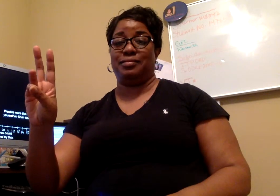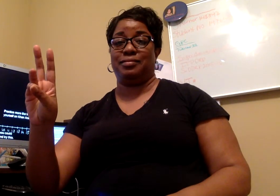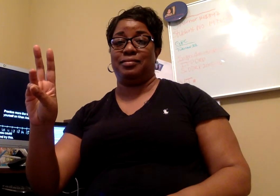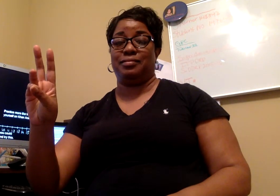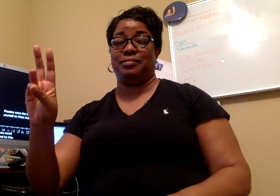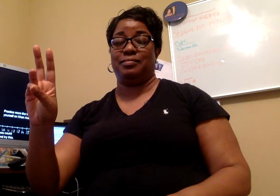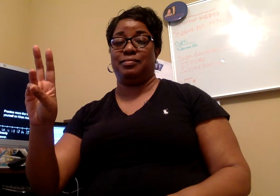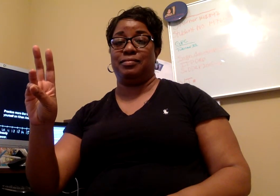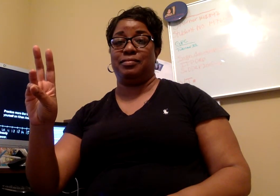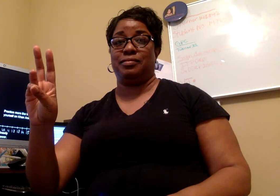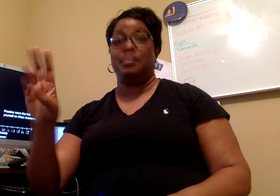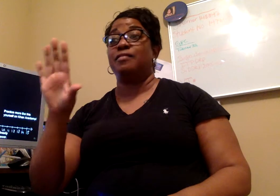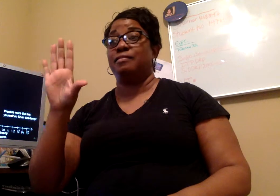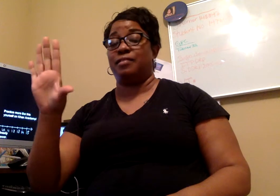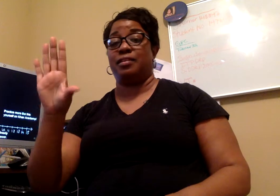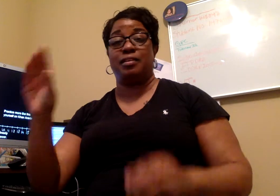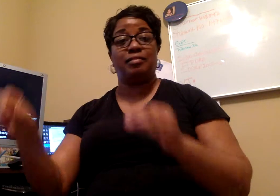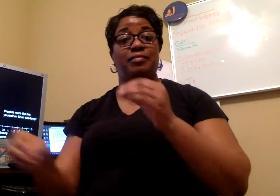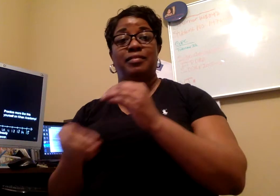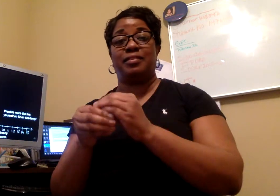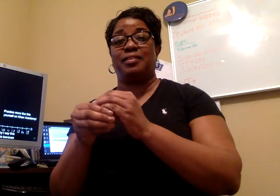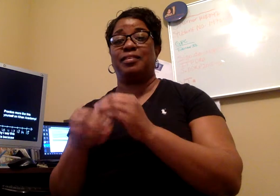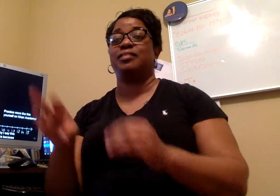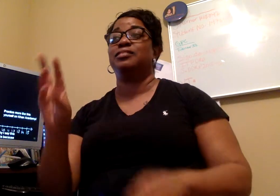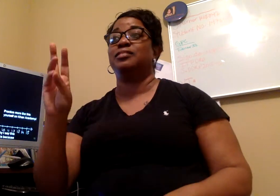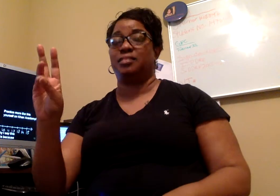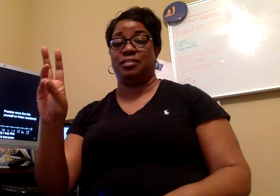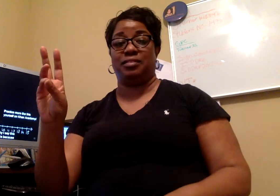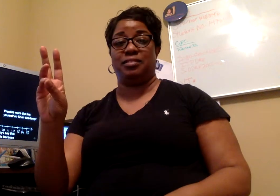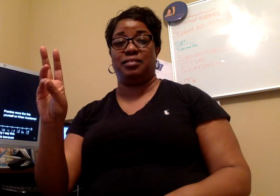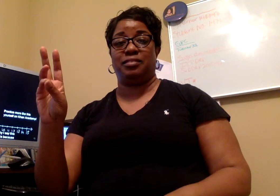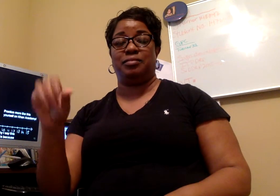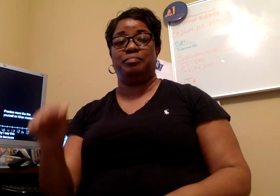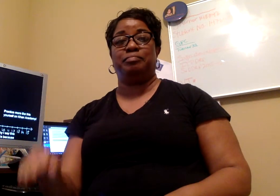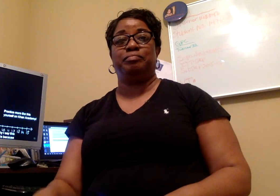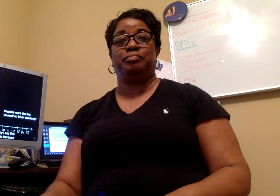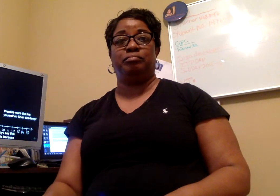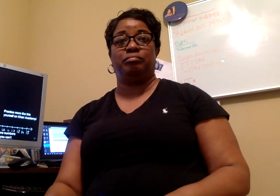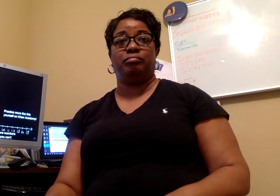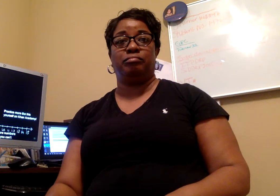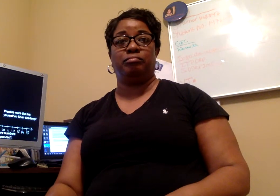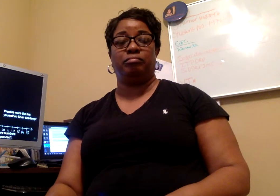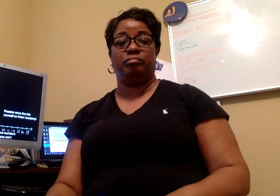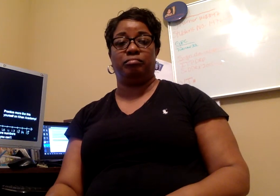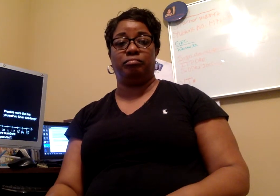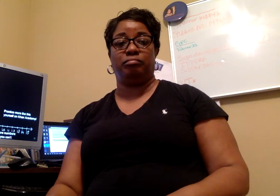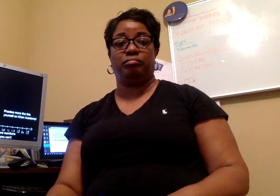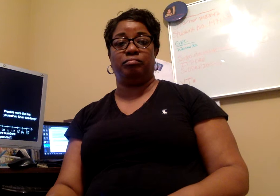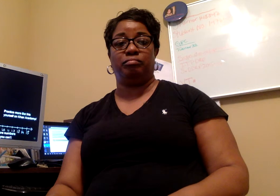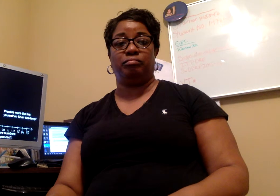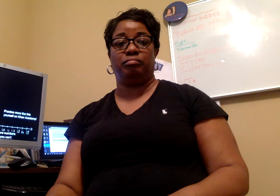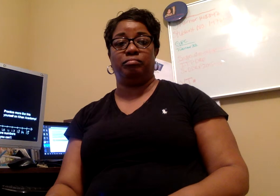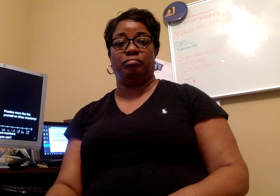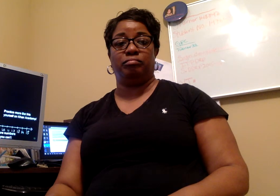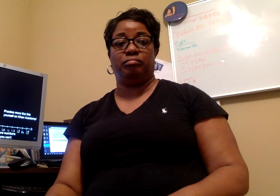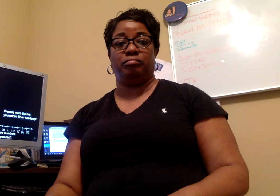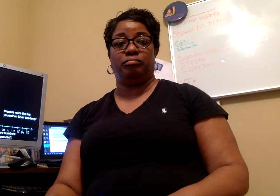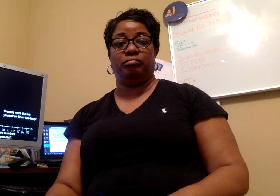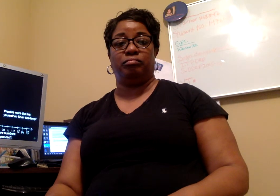pause the video and try this. You might already know the answer. And the reason why I say this is a hard problem is because the answer has more